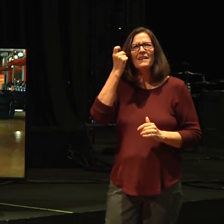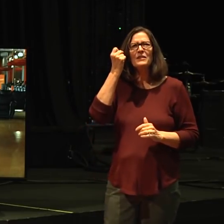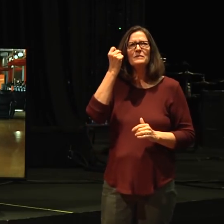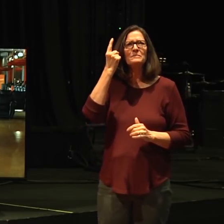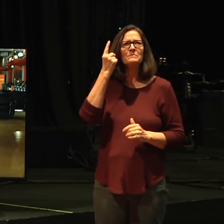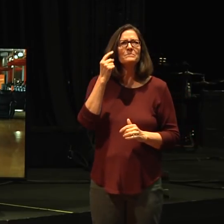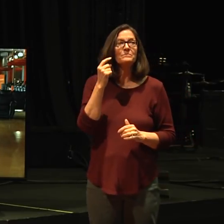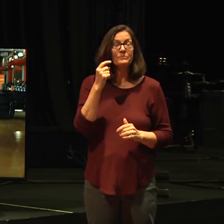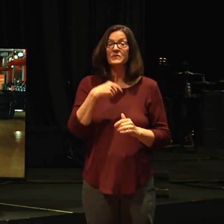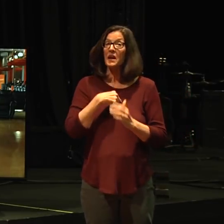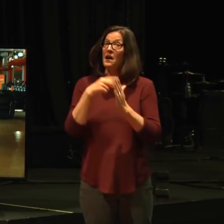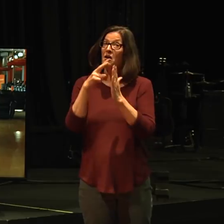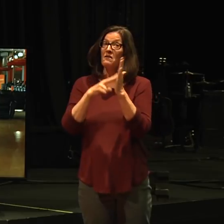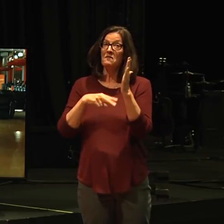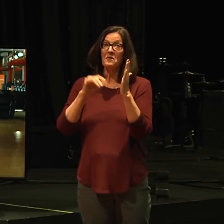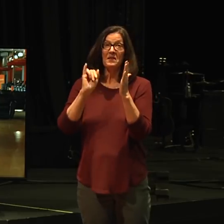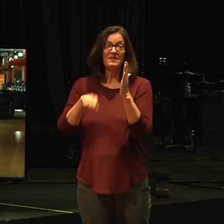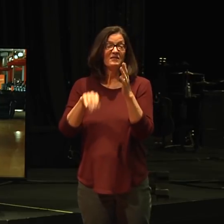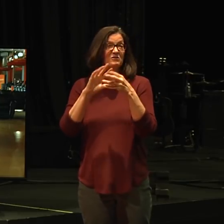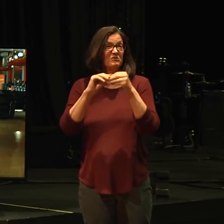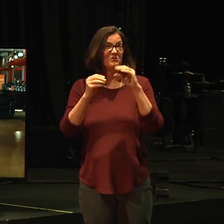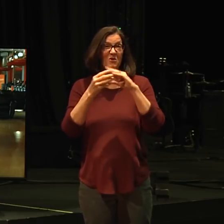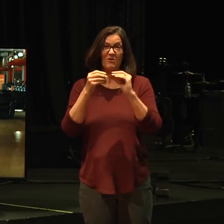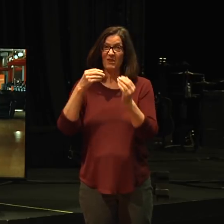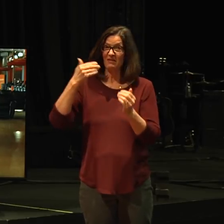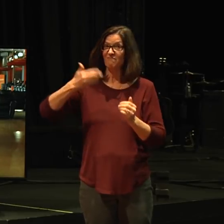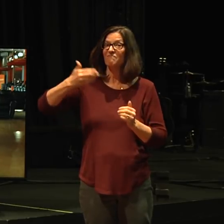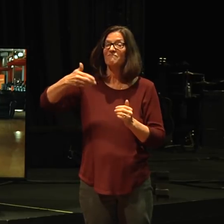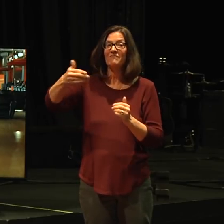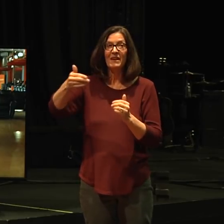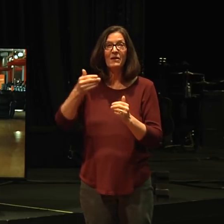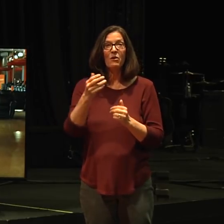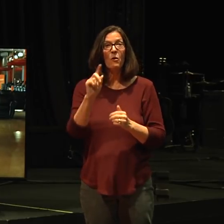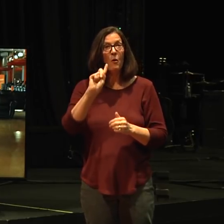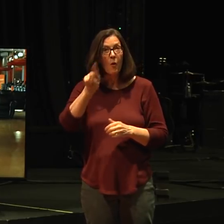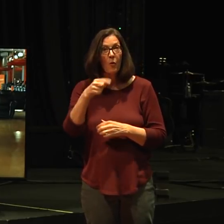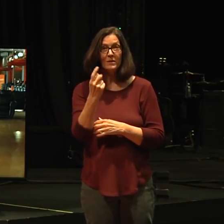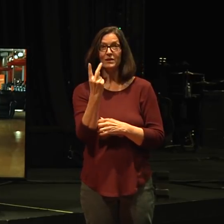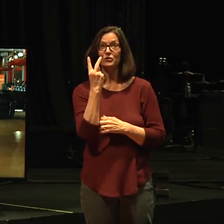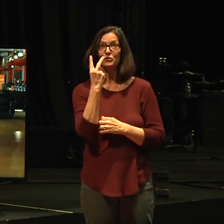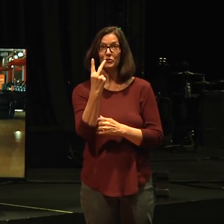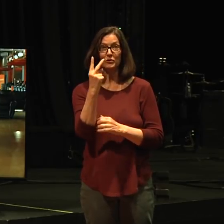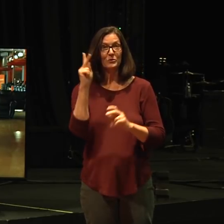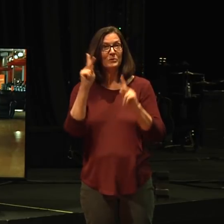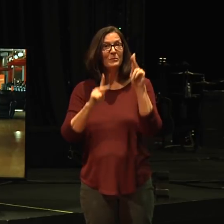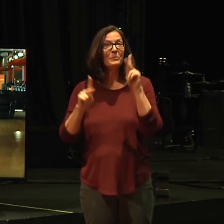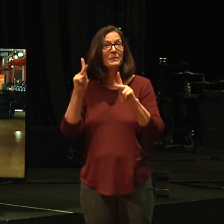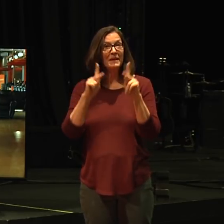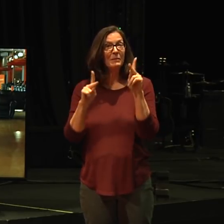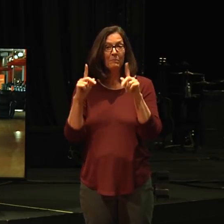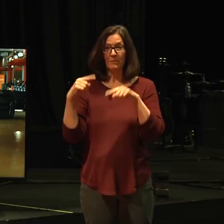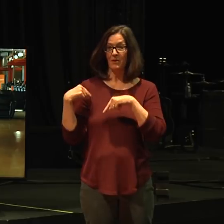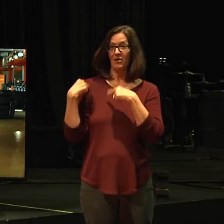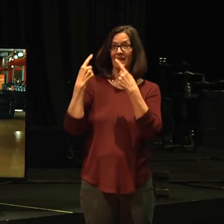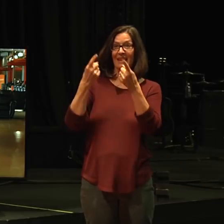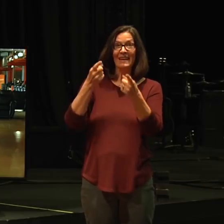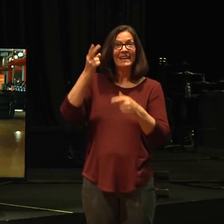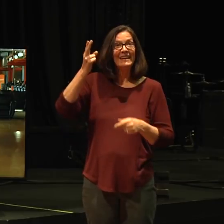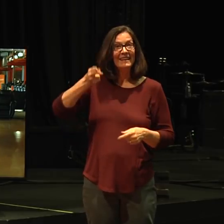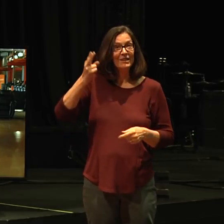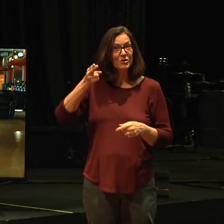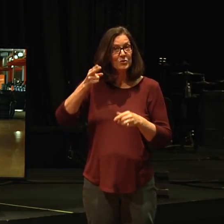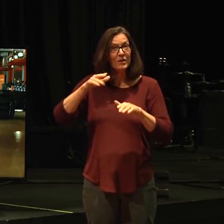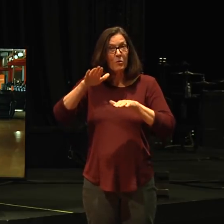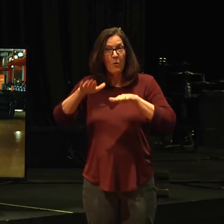as I know, and I've read this thing cover to cover several times, there are only two people in the history of water to walk on